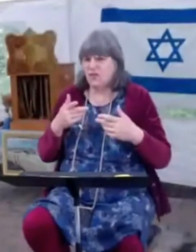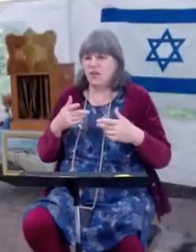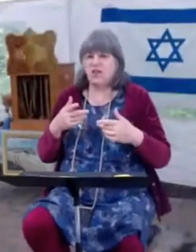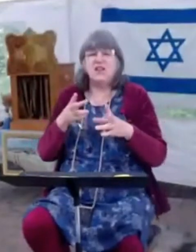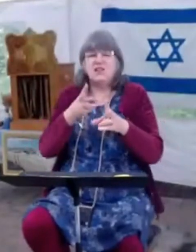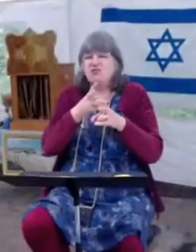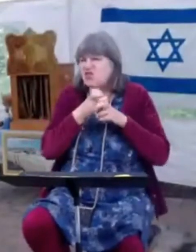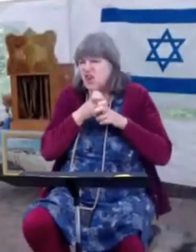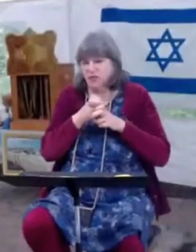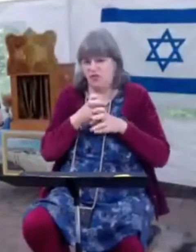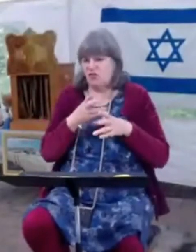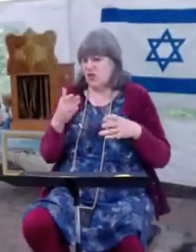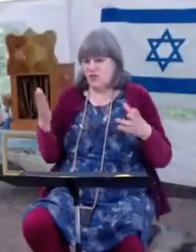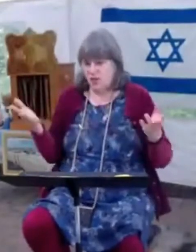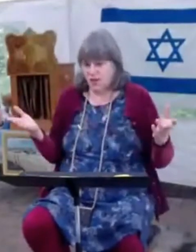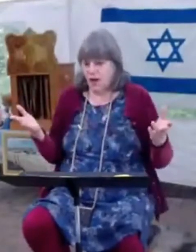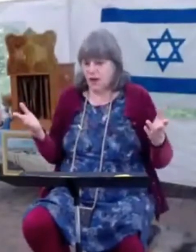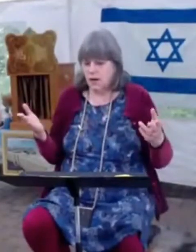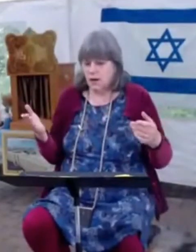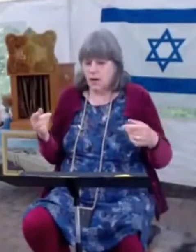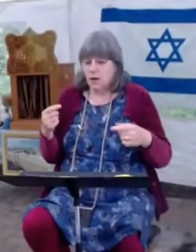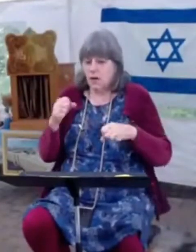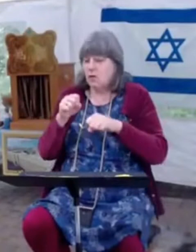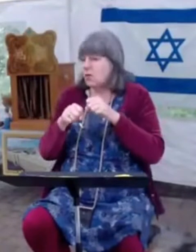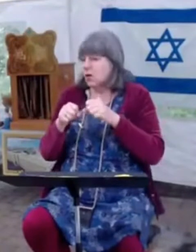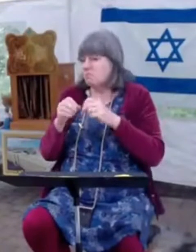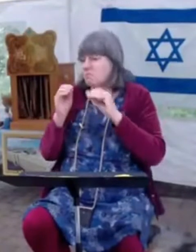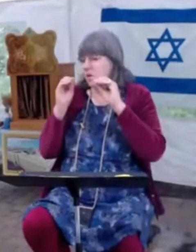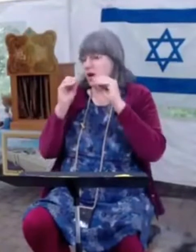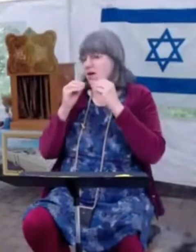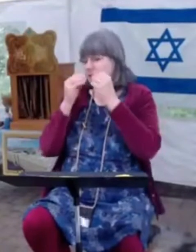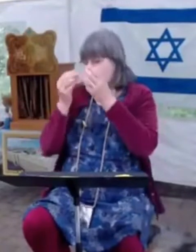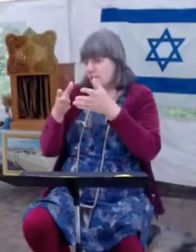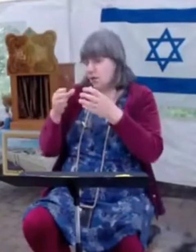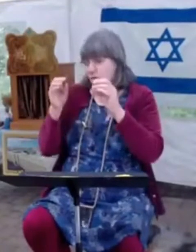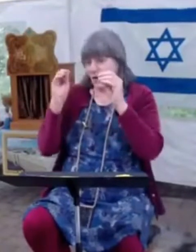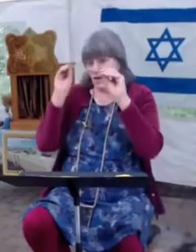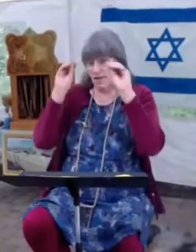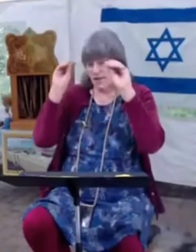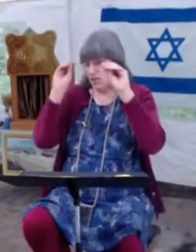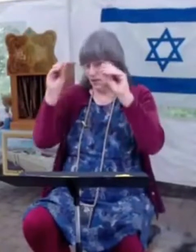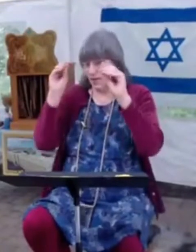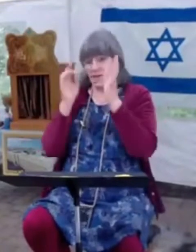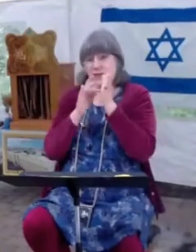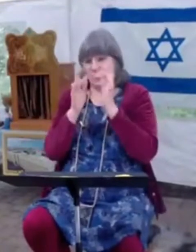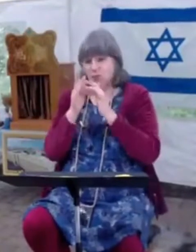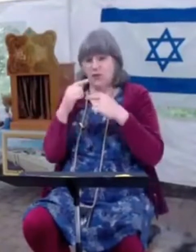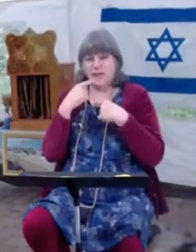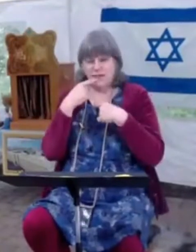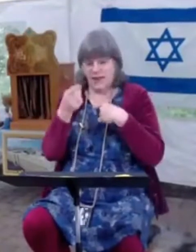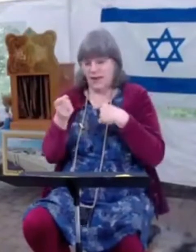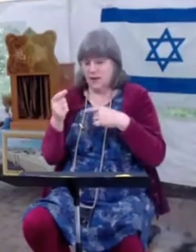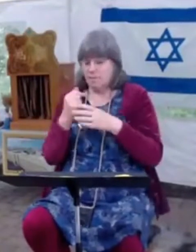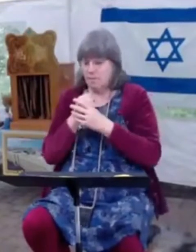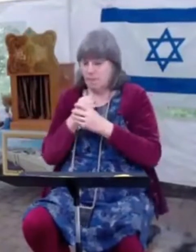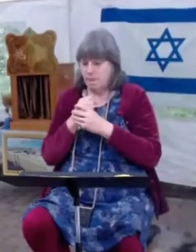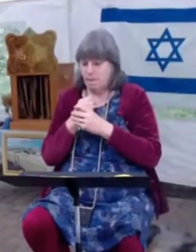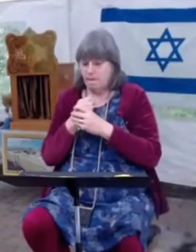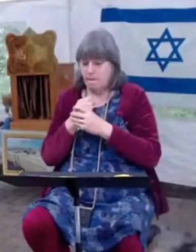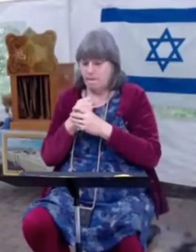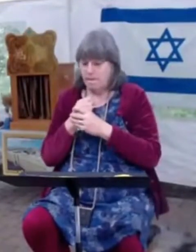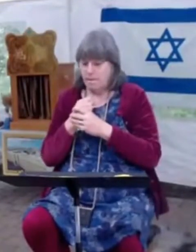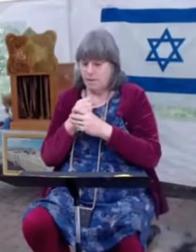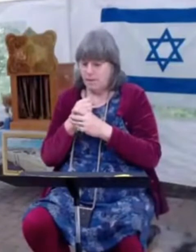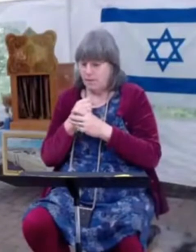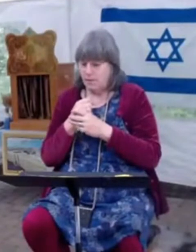As an example, I want to give one of the more radical teachings of the Master that we've gone over many times, that